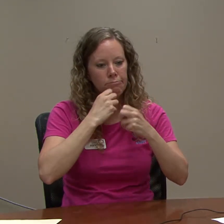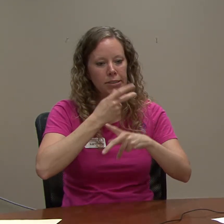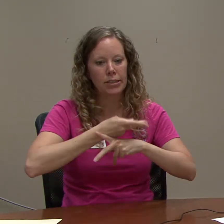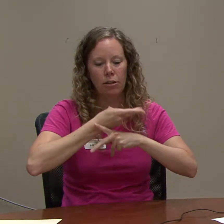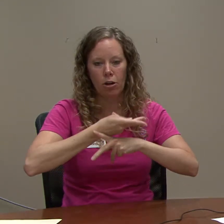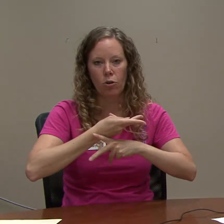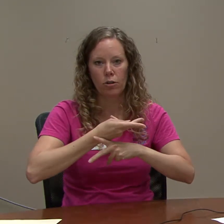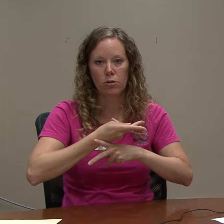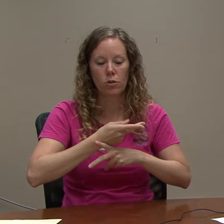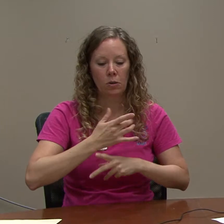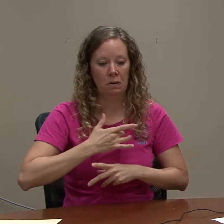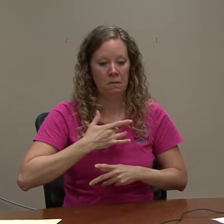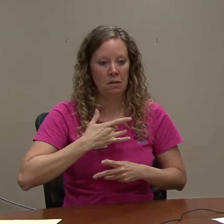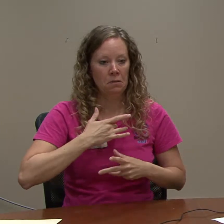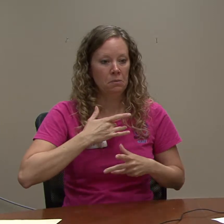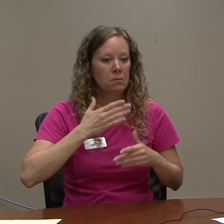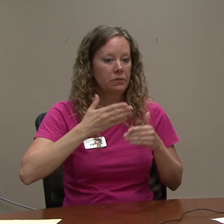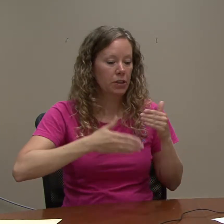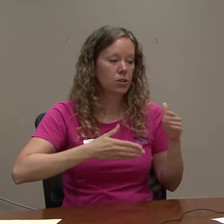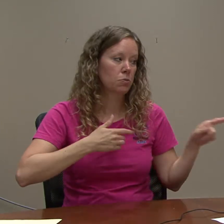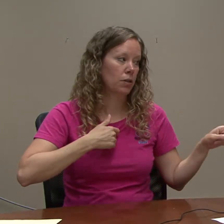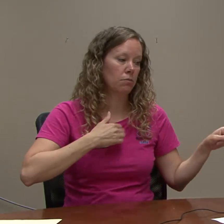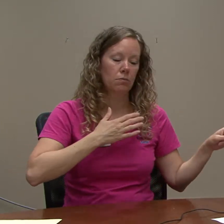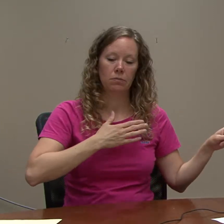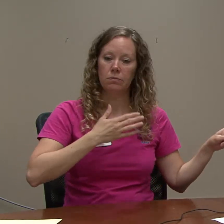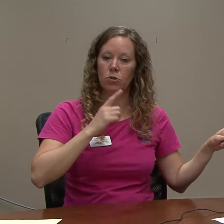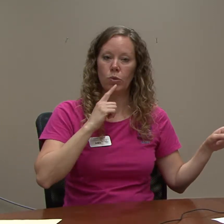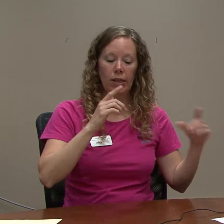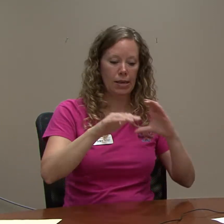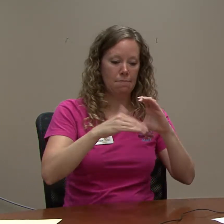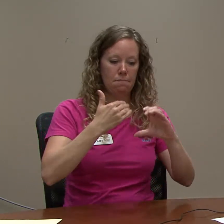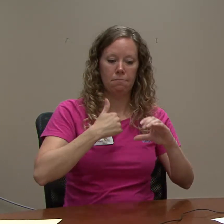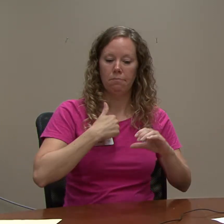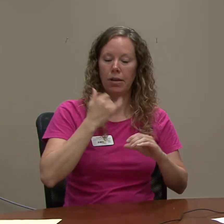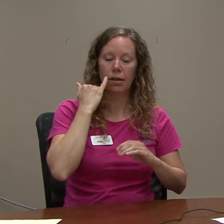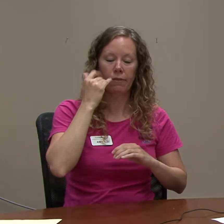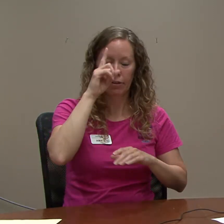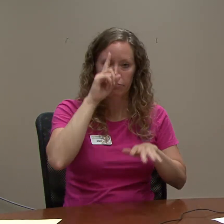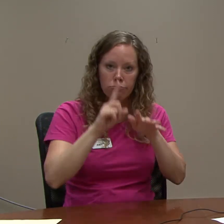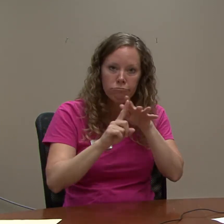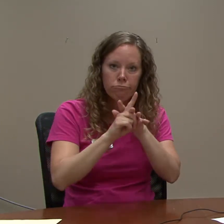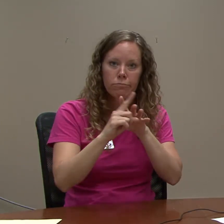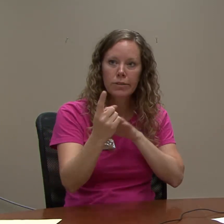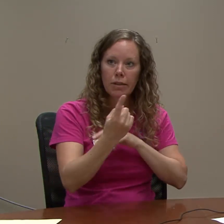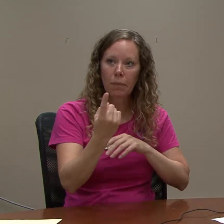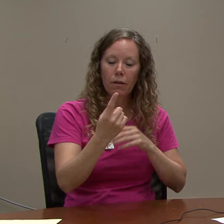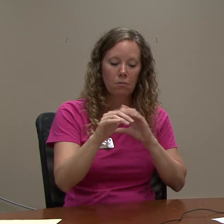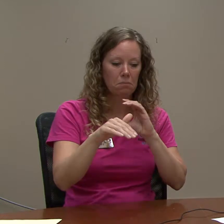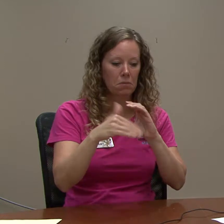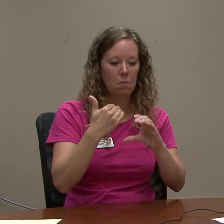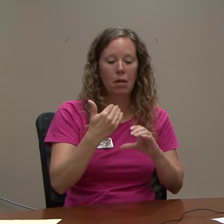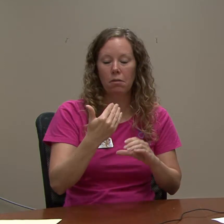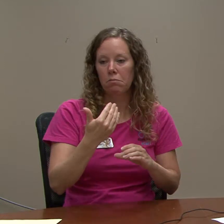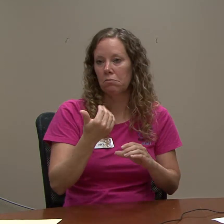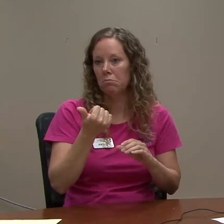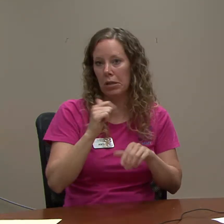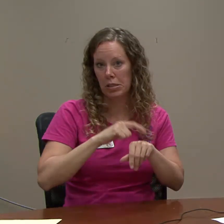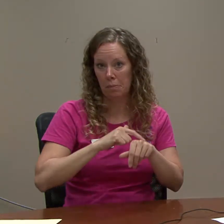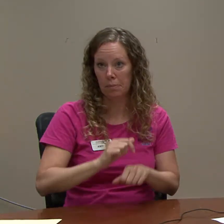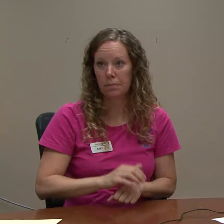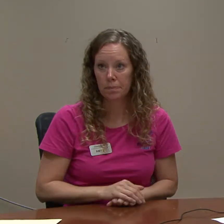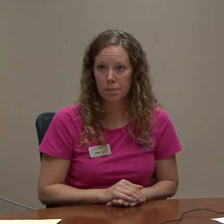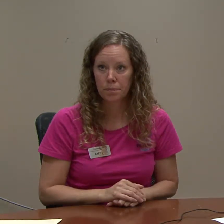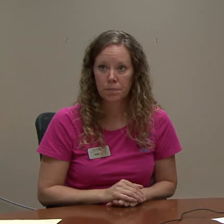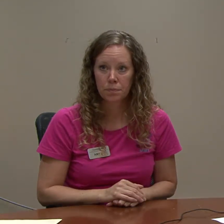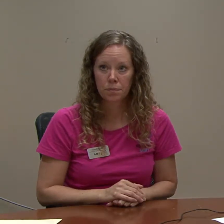I think we'll wrap up. Yeah, but please feel free to drop me an email if you think of a question after this.